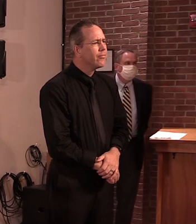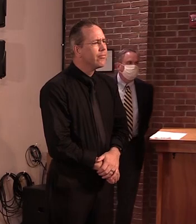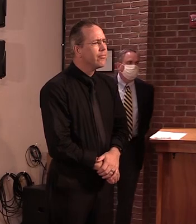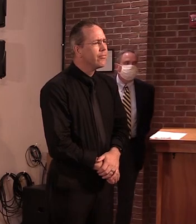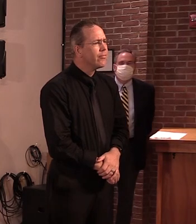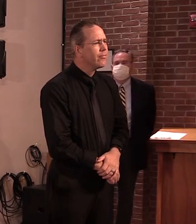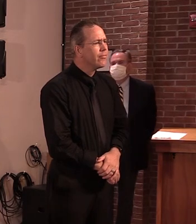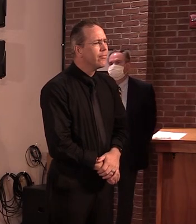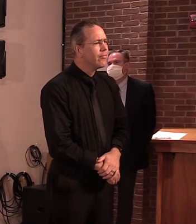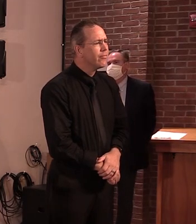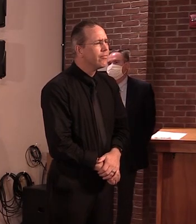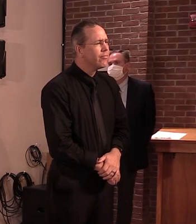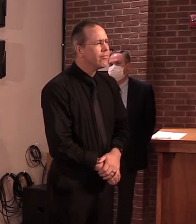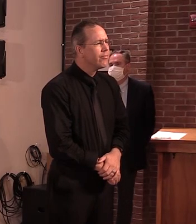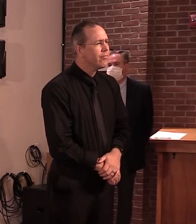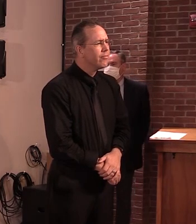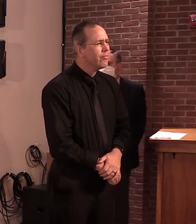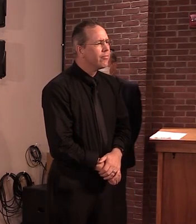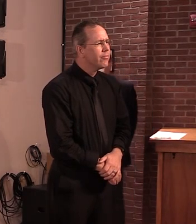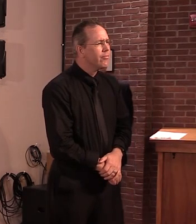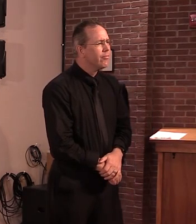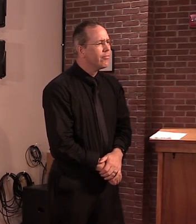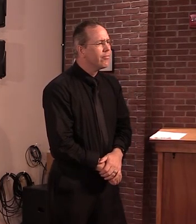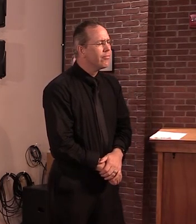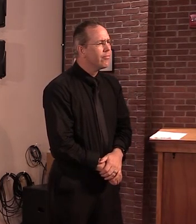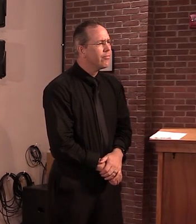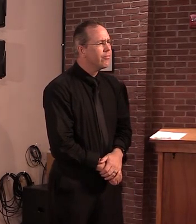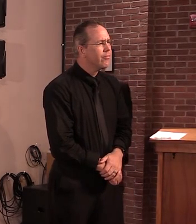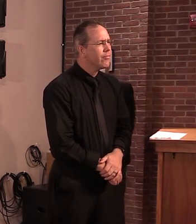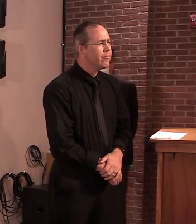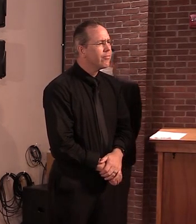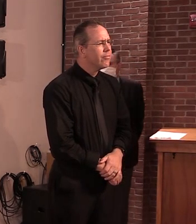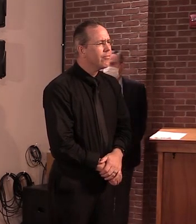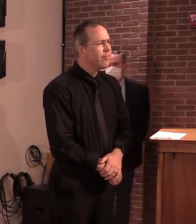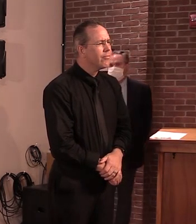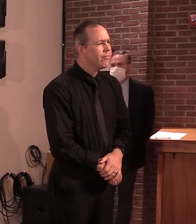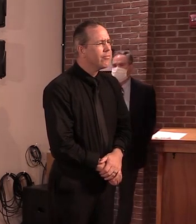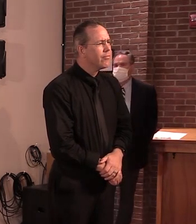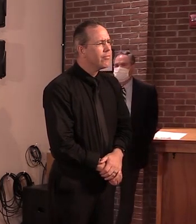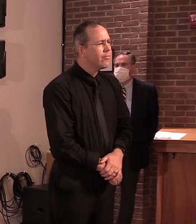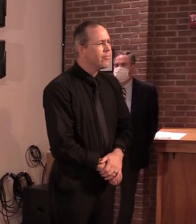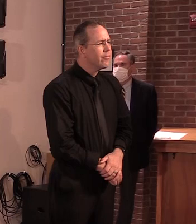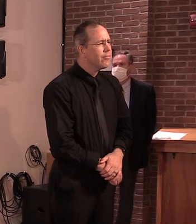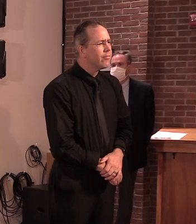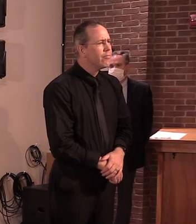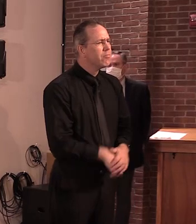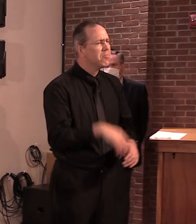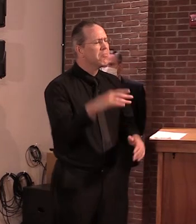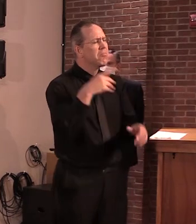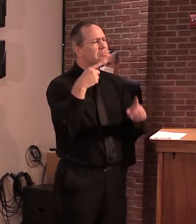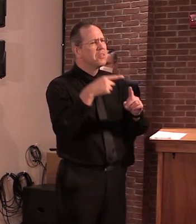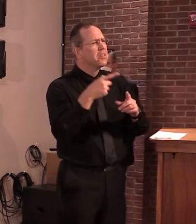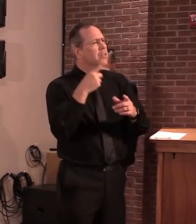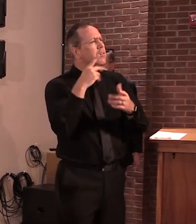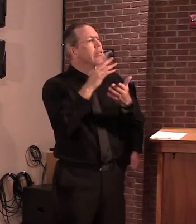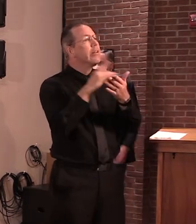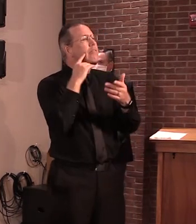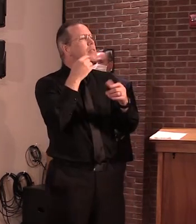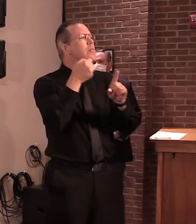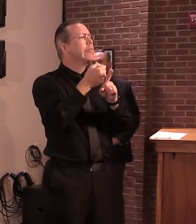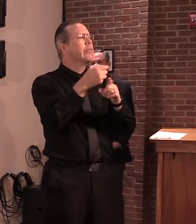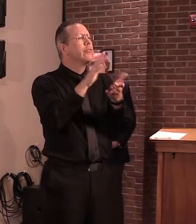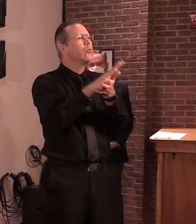to get away from hybrid education and get back into full time? Yeah, I would say that it's totally up to the